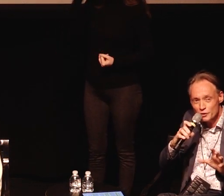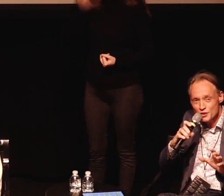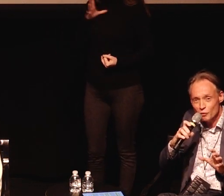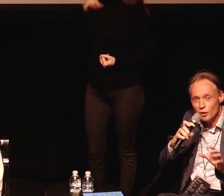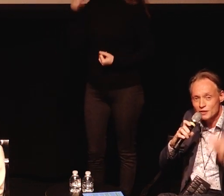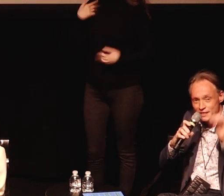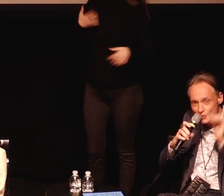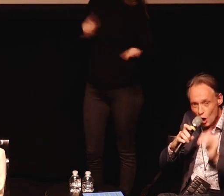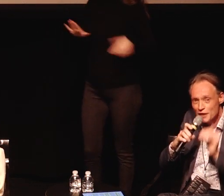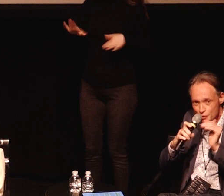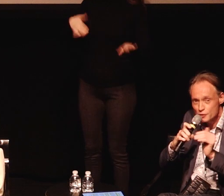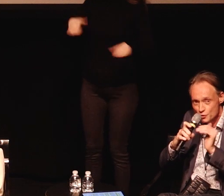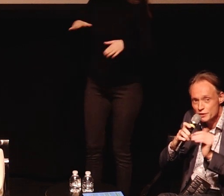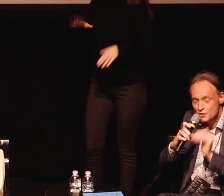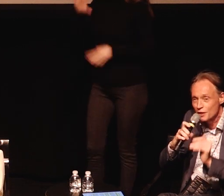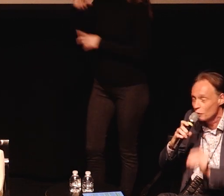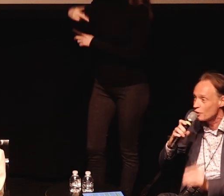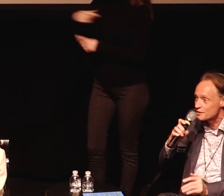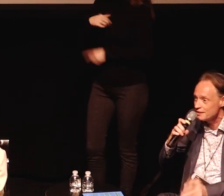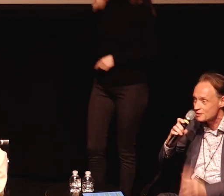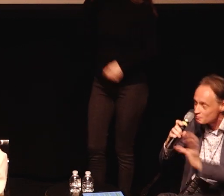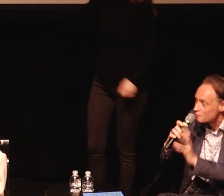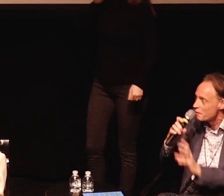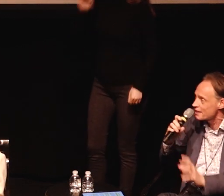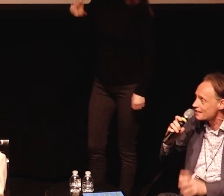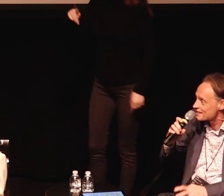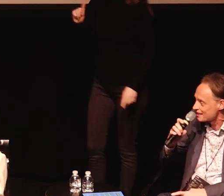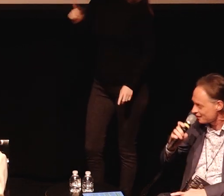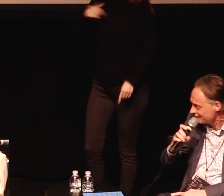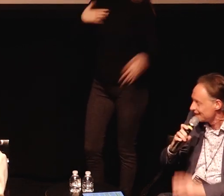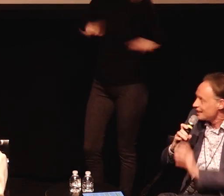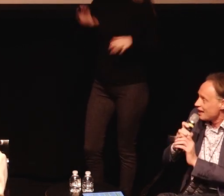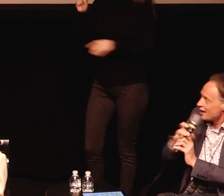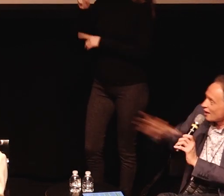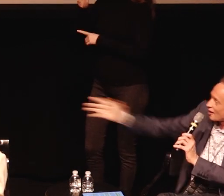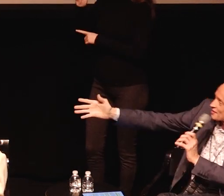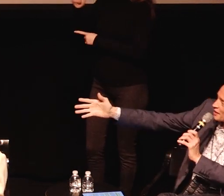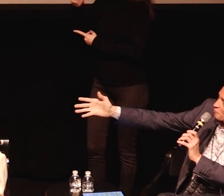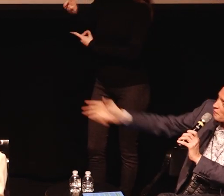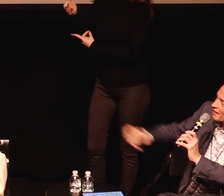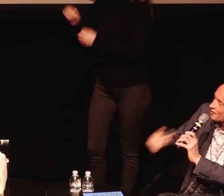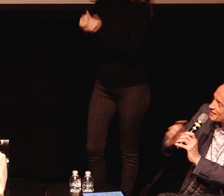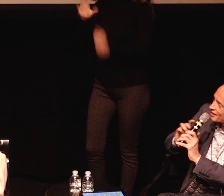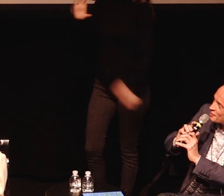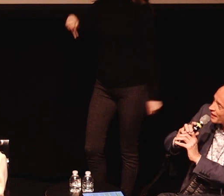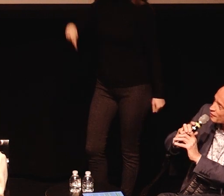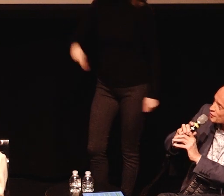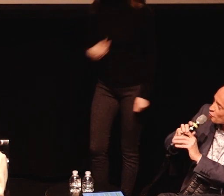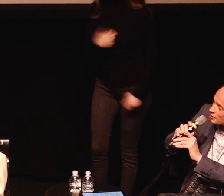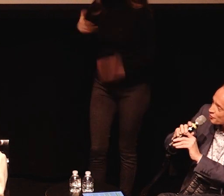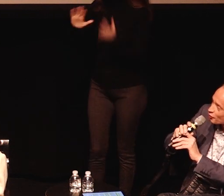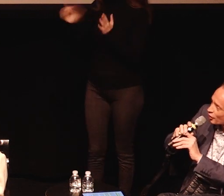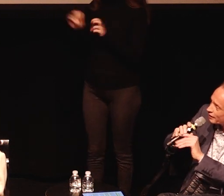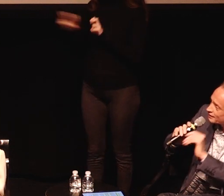suffer with cerebral palsy. Saunters with cerebral palsy. Just make that distinction. Our esteemed panelists here, thank you